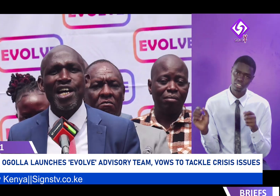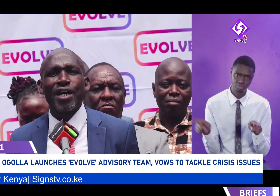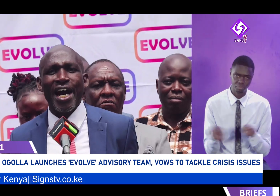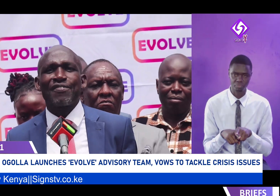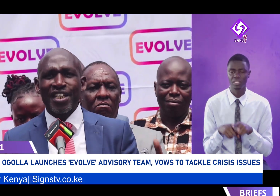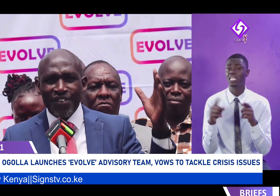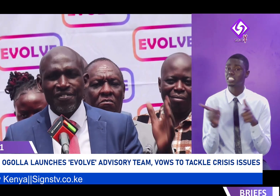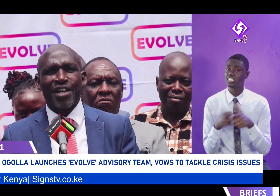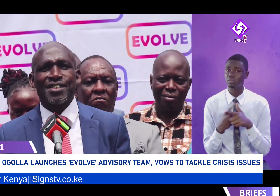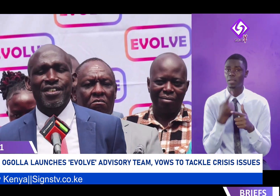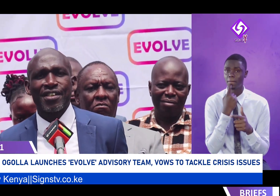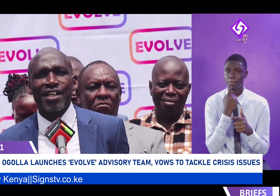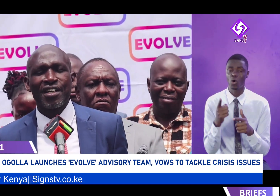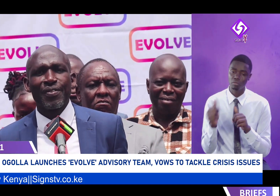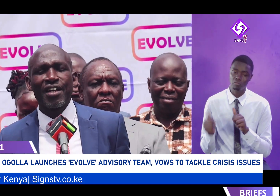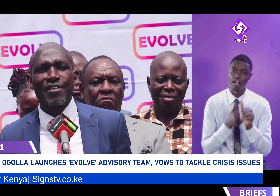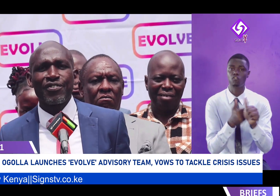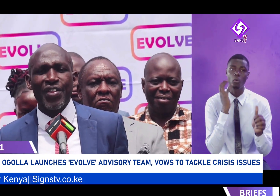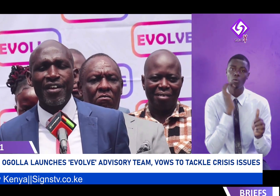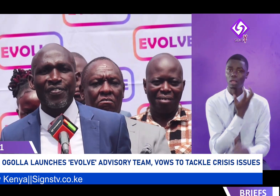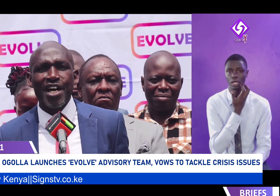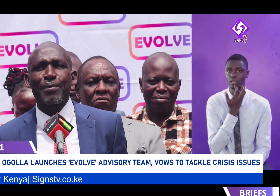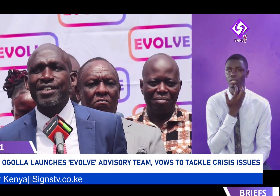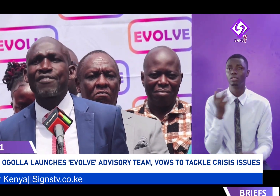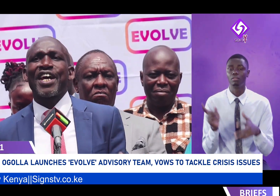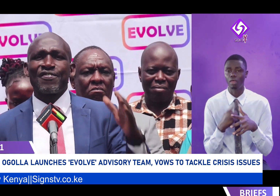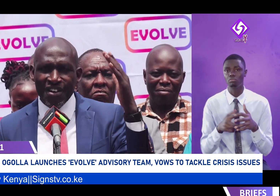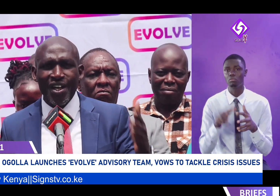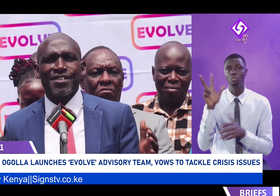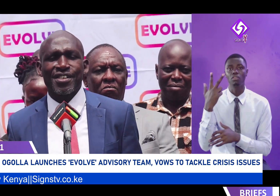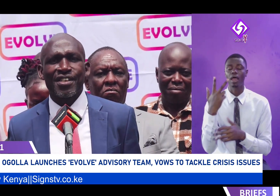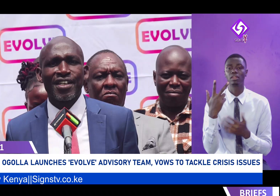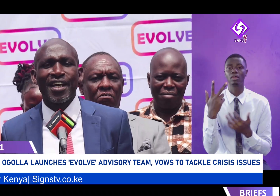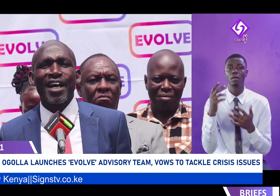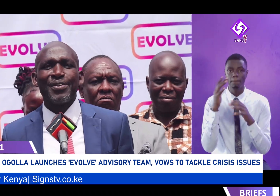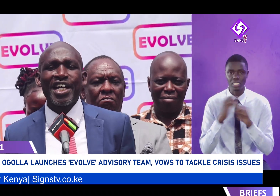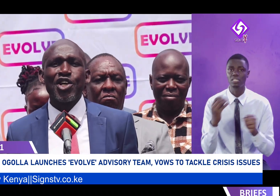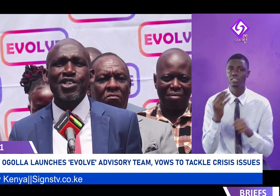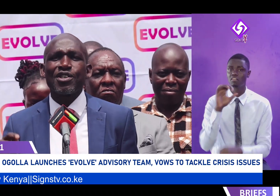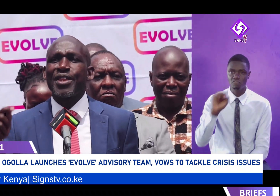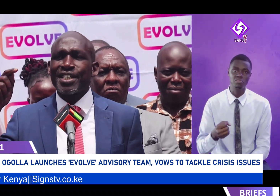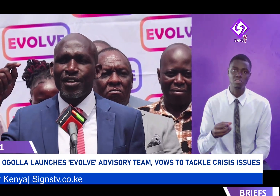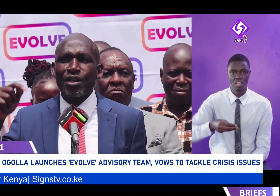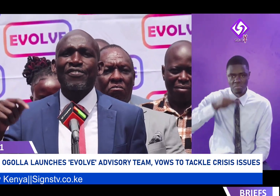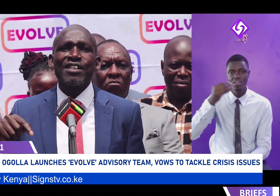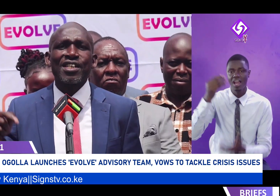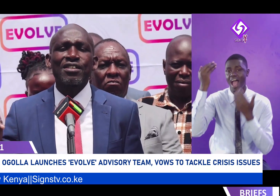nyayo, akafeed 5,000. Then the third president fed 5,000. They don't know that in the 21st